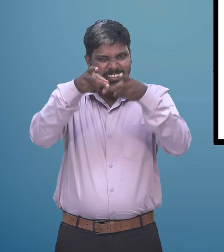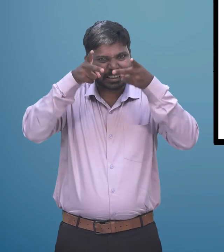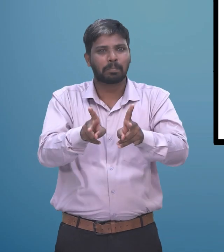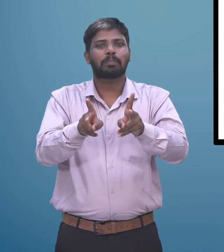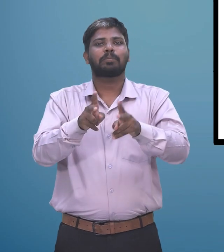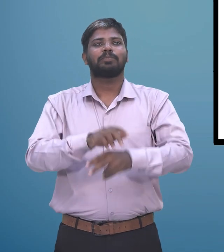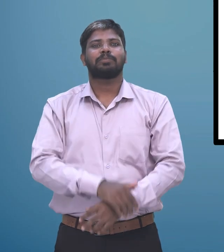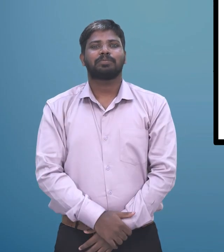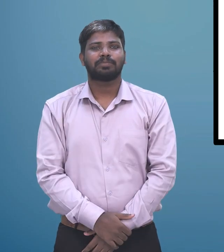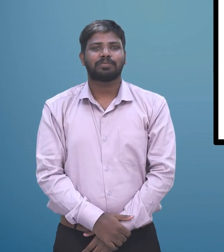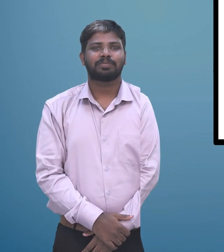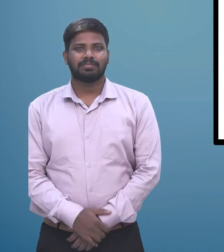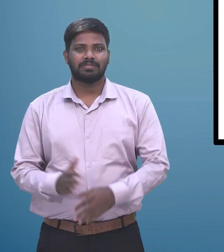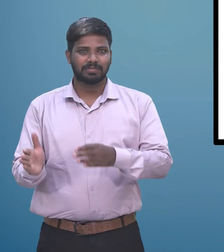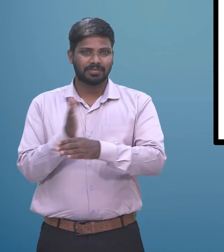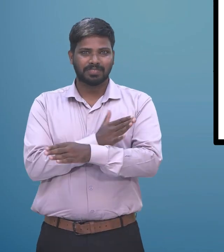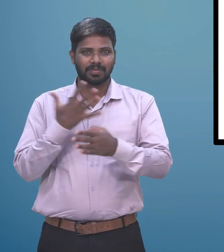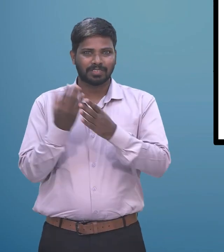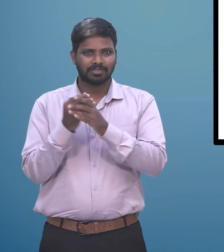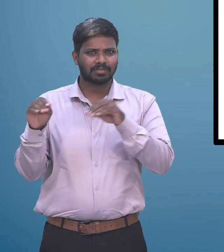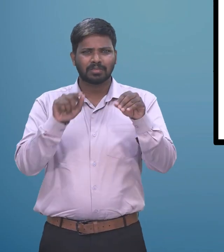nourishes that diversity. Before we move on,